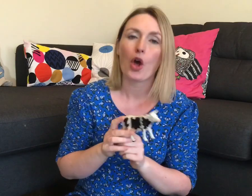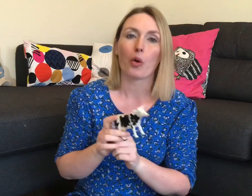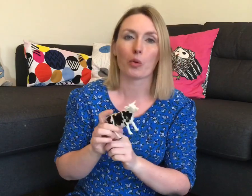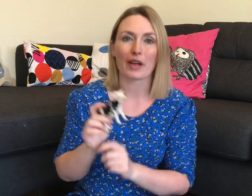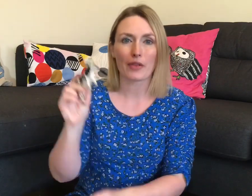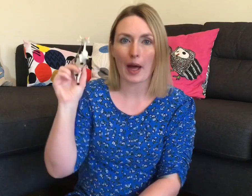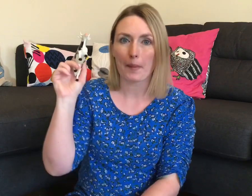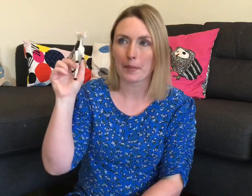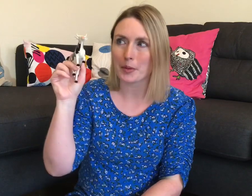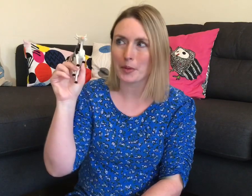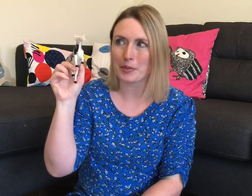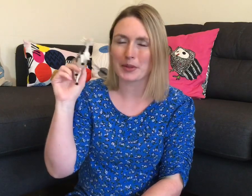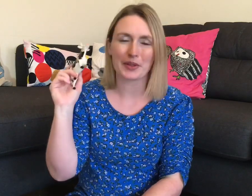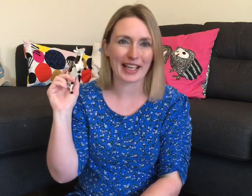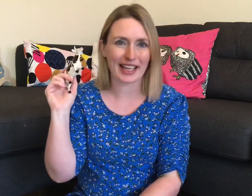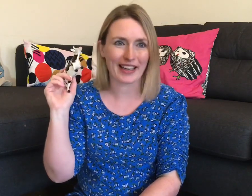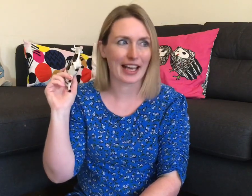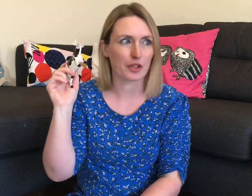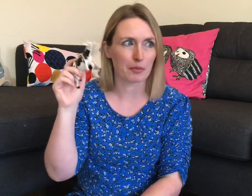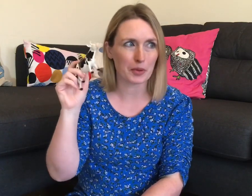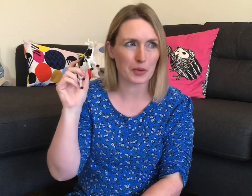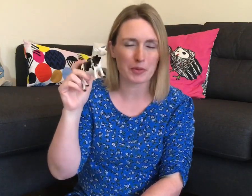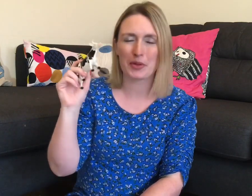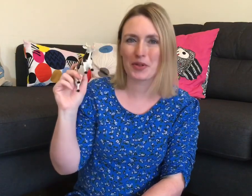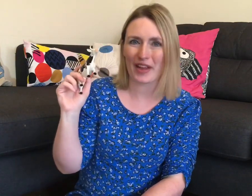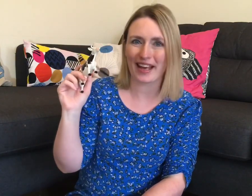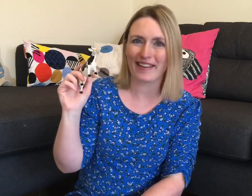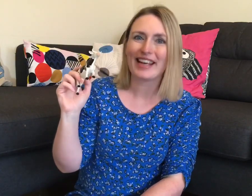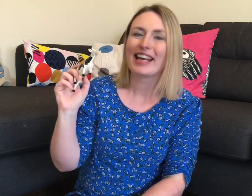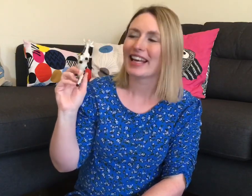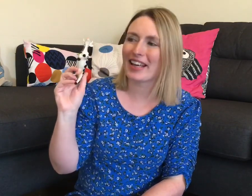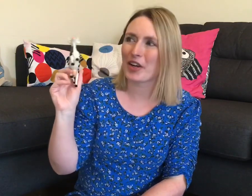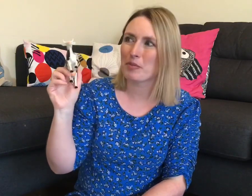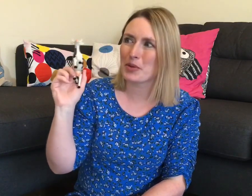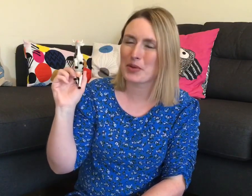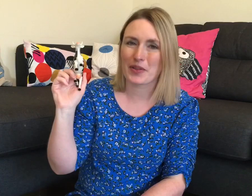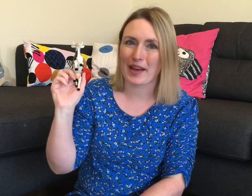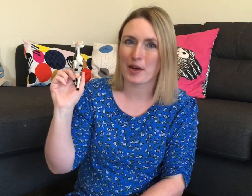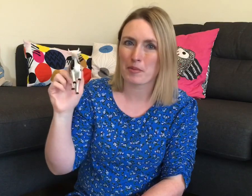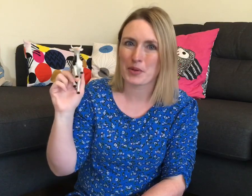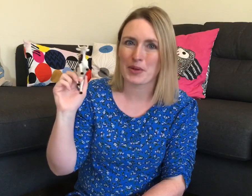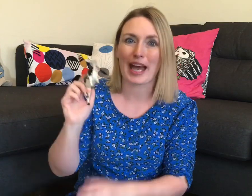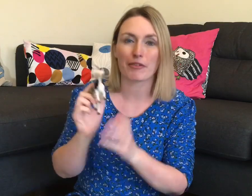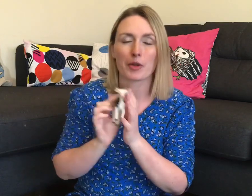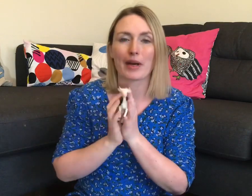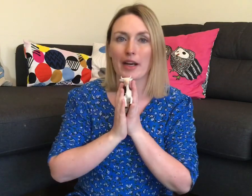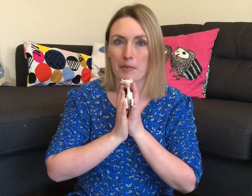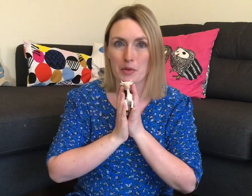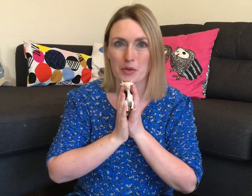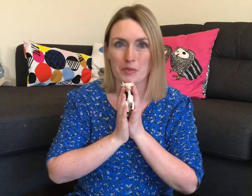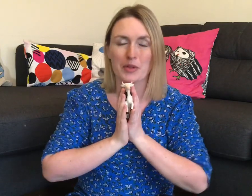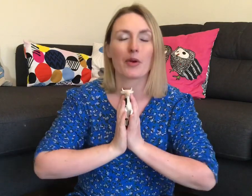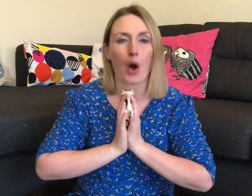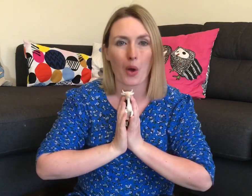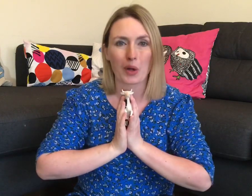With a moo moo here and a moo moo there. Here a moo there a moo. Everywhere a moo moo. Old